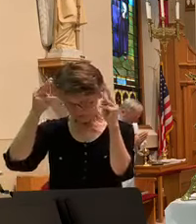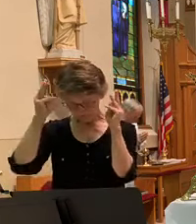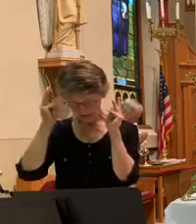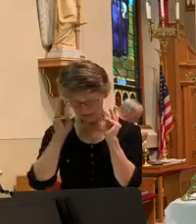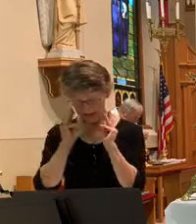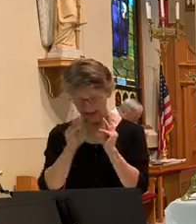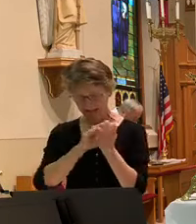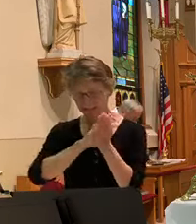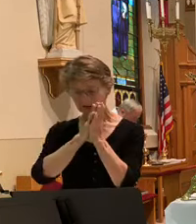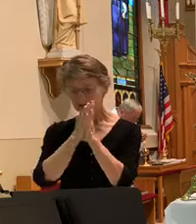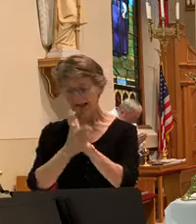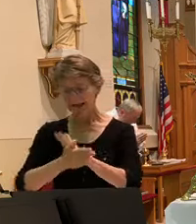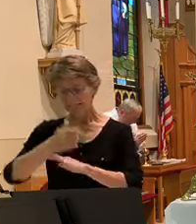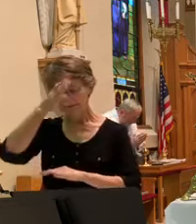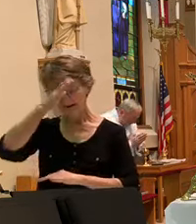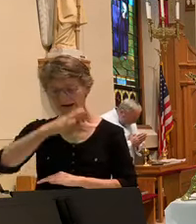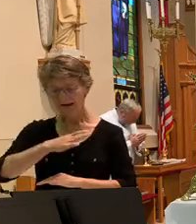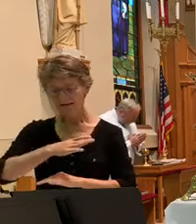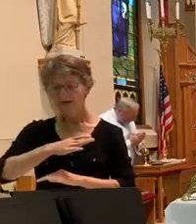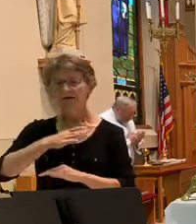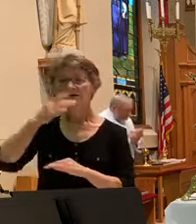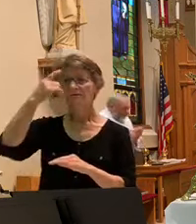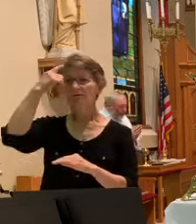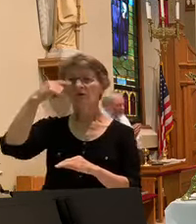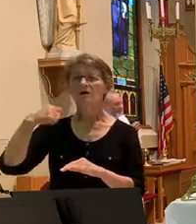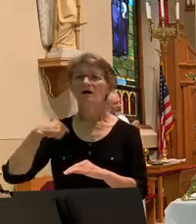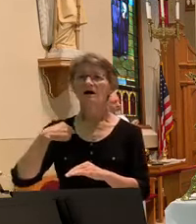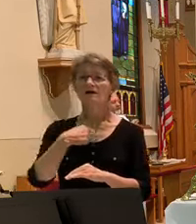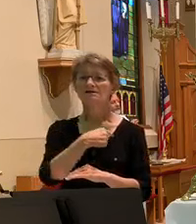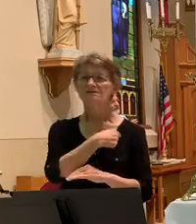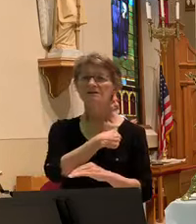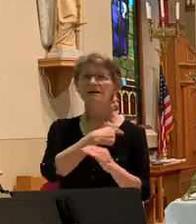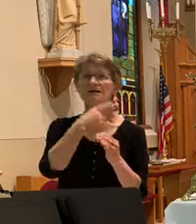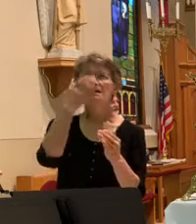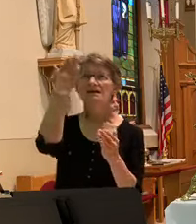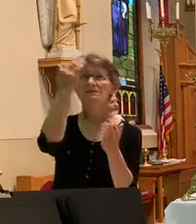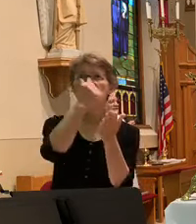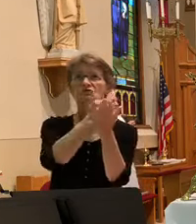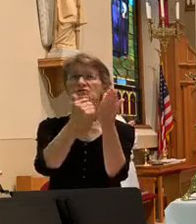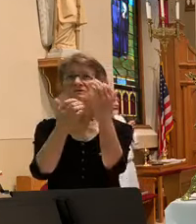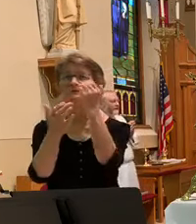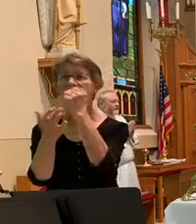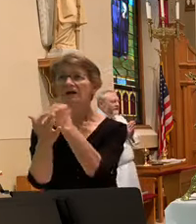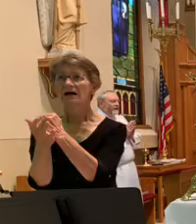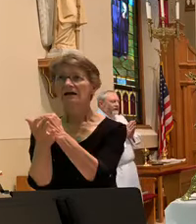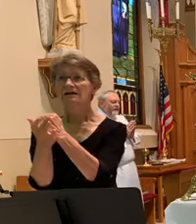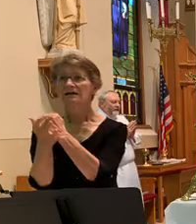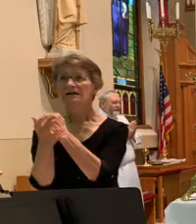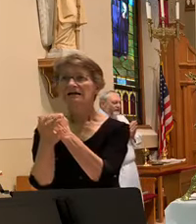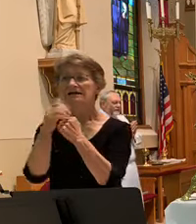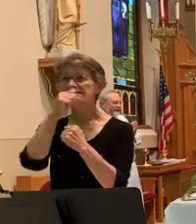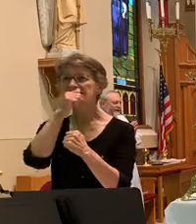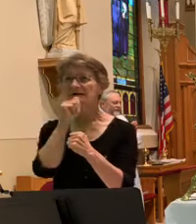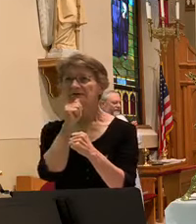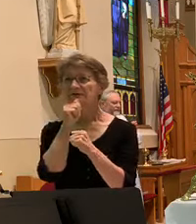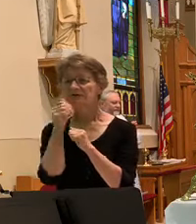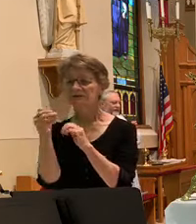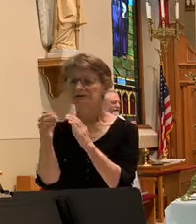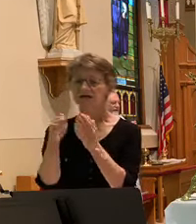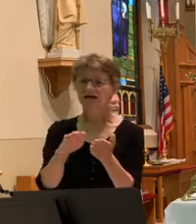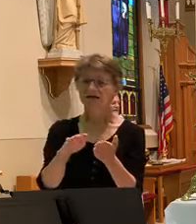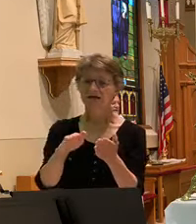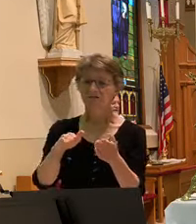Virgin Mary and became man. For our sake he was crucified under Pontius Pilate. He suffered death